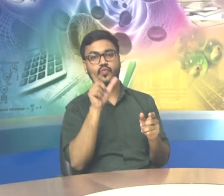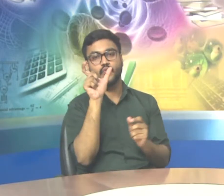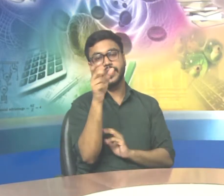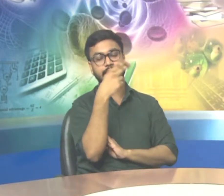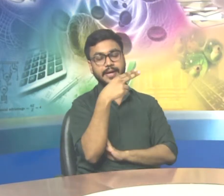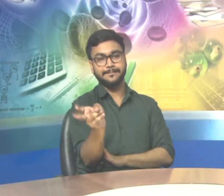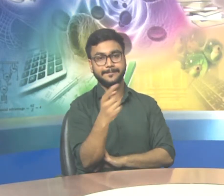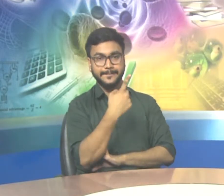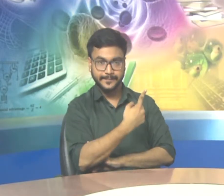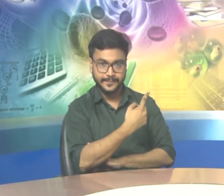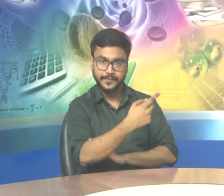etc.